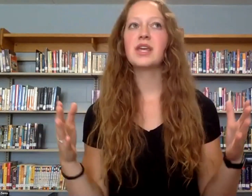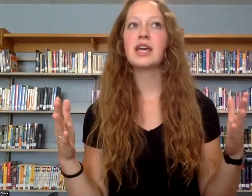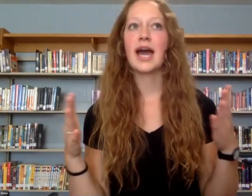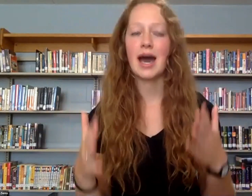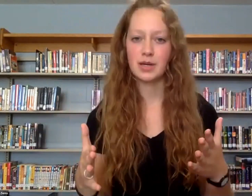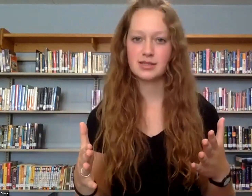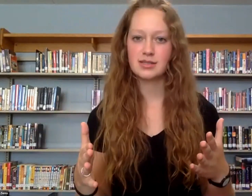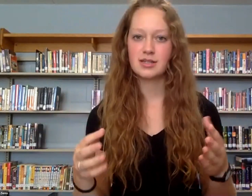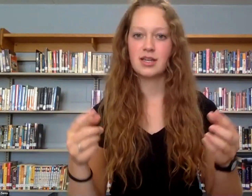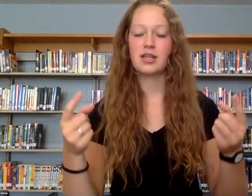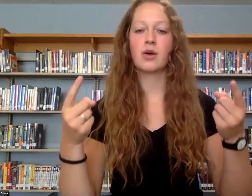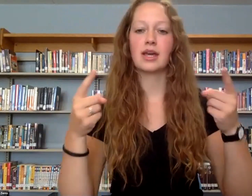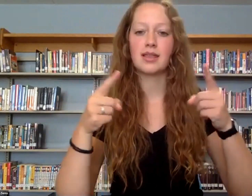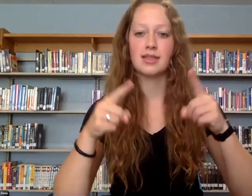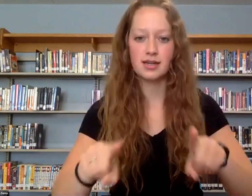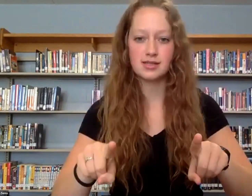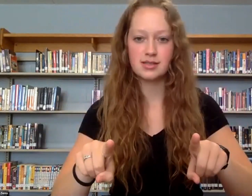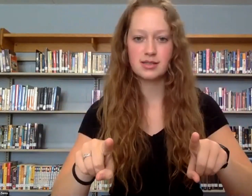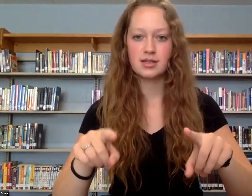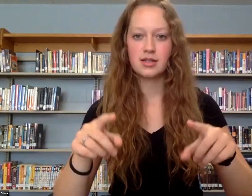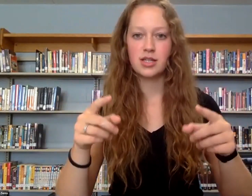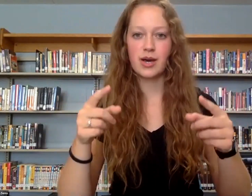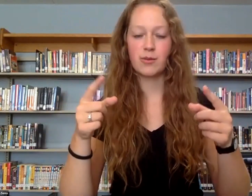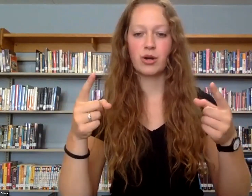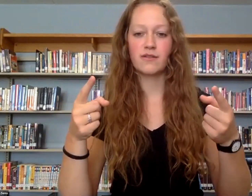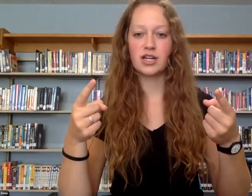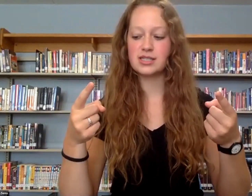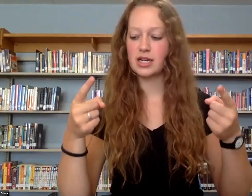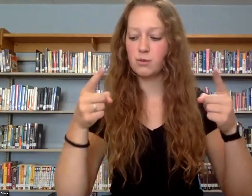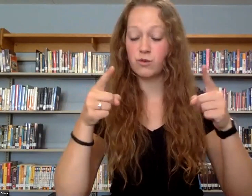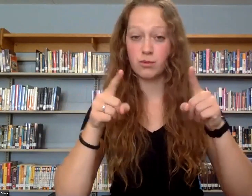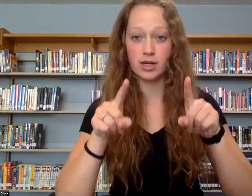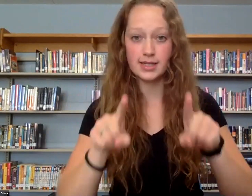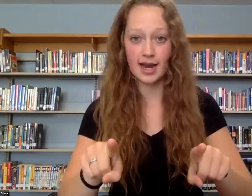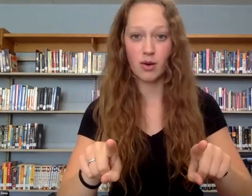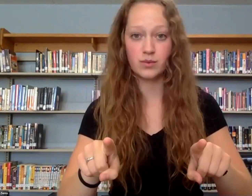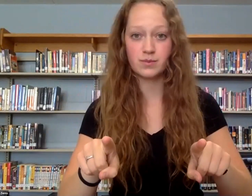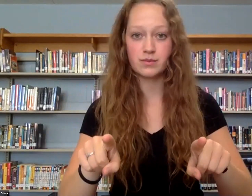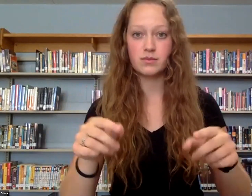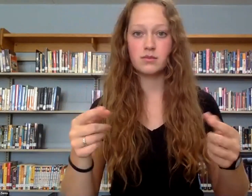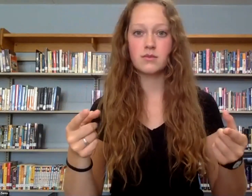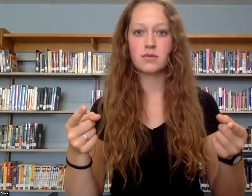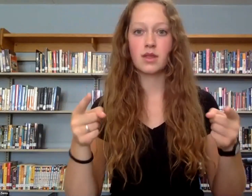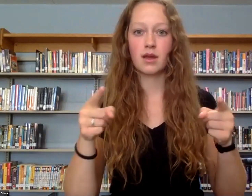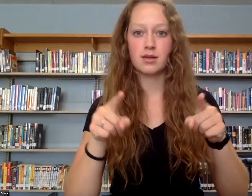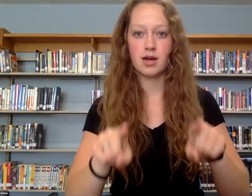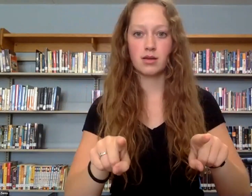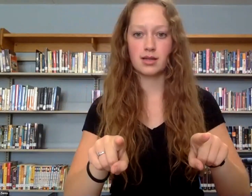something happens. You go like this. You have your pointer fingers and you move them down. Down like